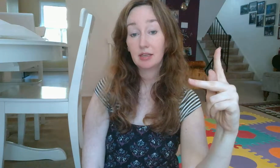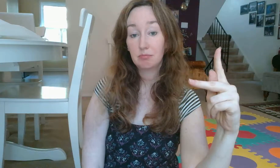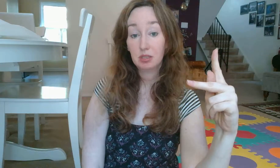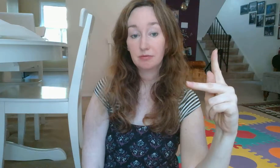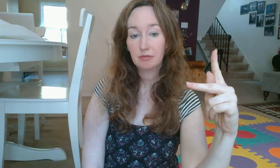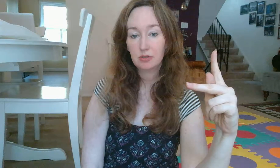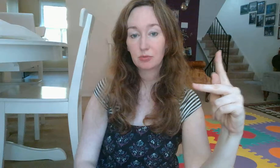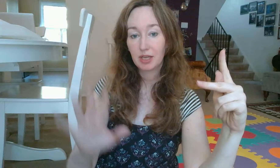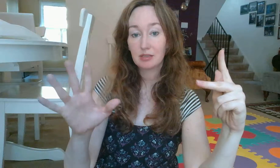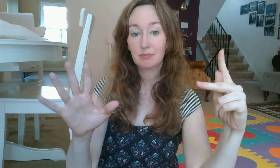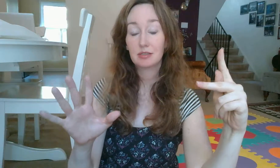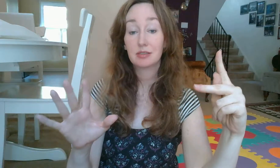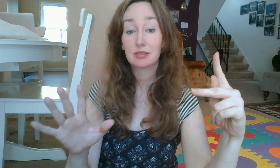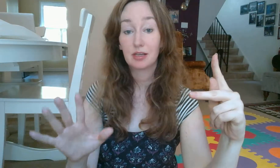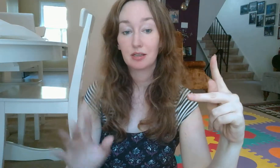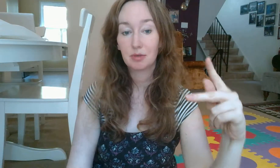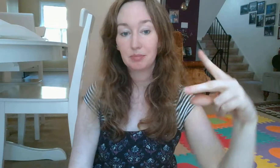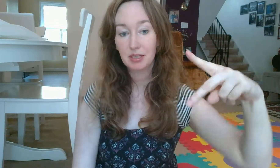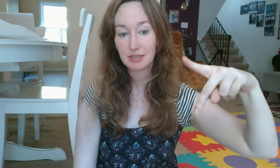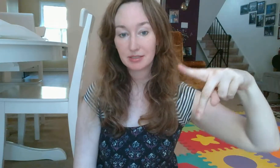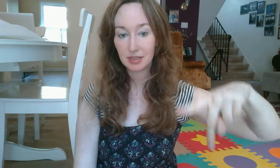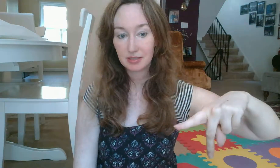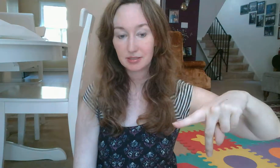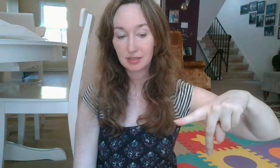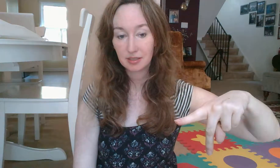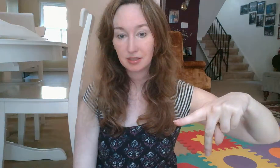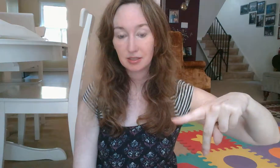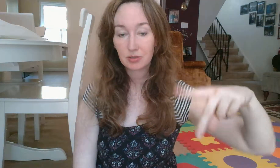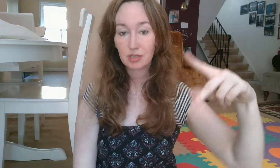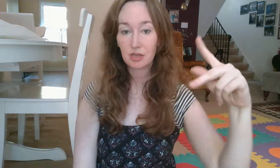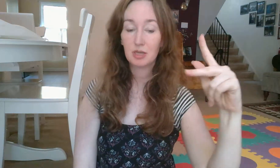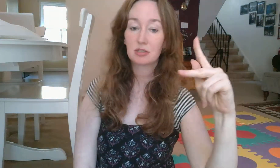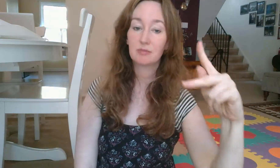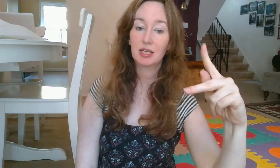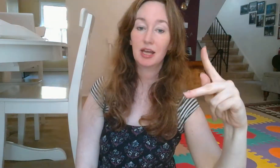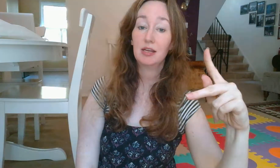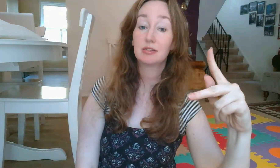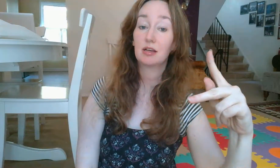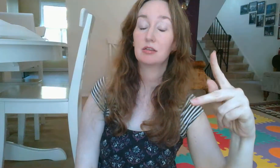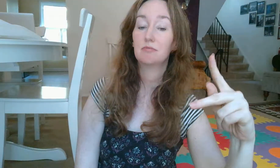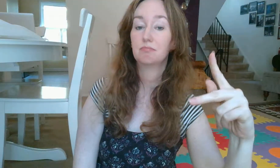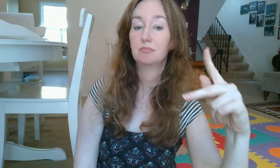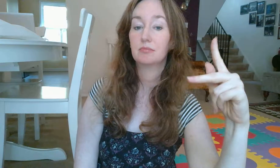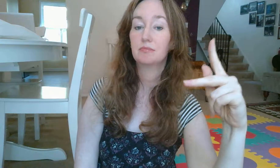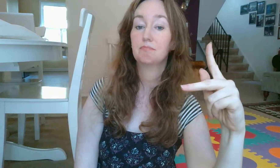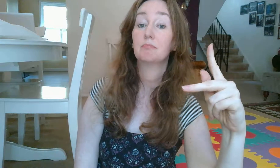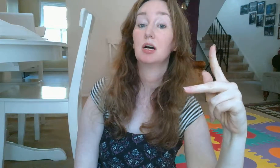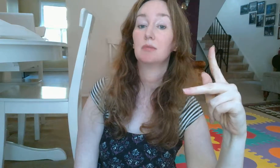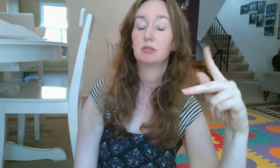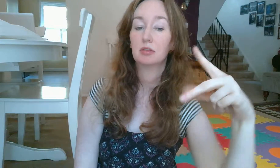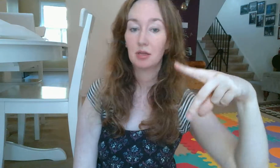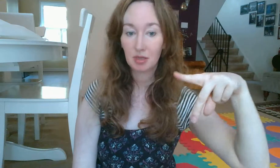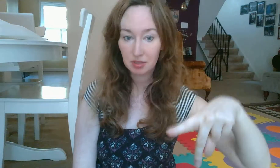and P confused. We'll get to P in just a second, but P is this. So I try to make sure my K is kind of up and my P